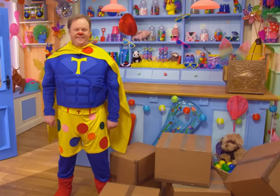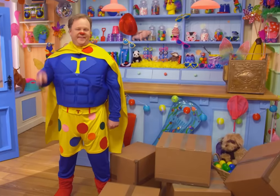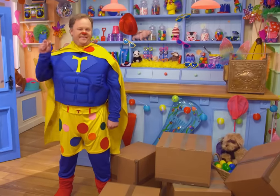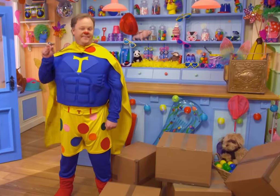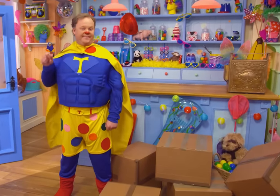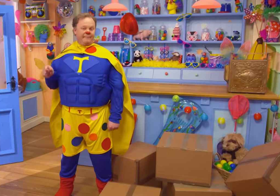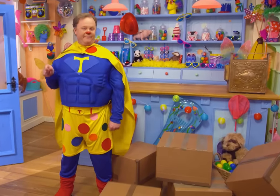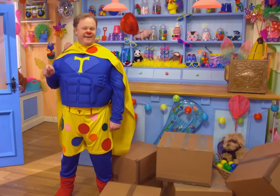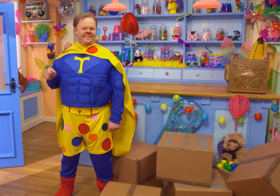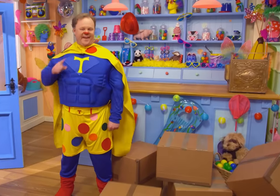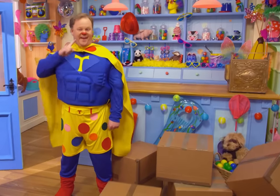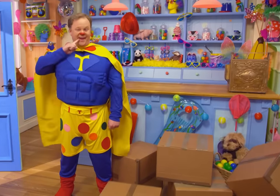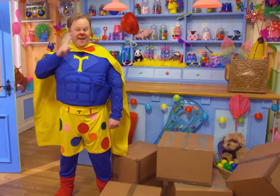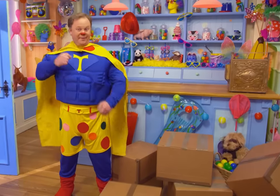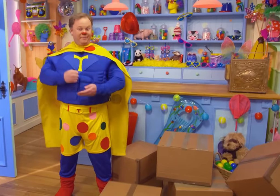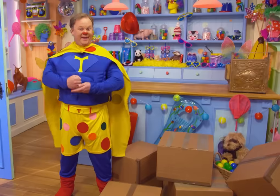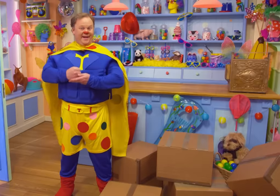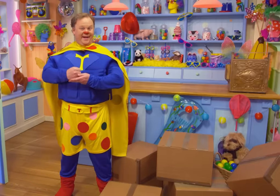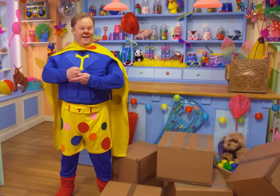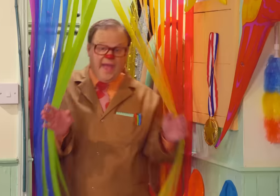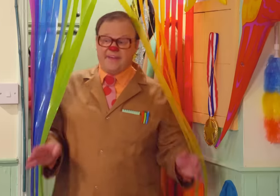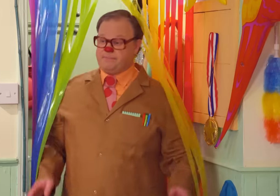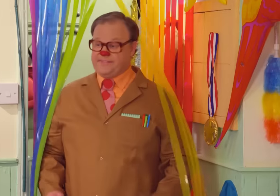Did somebody say help? Oh, yes, but...